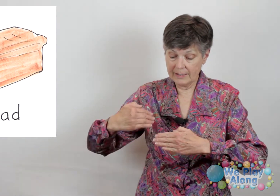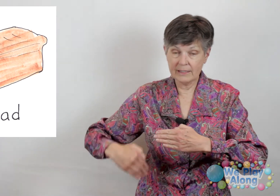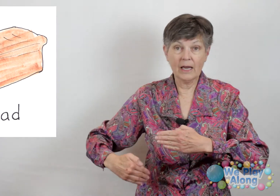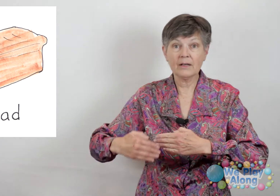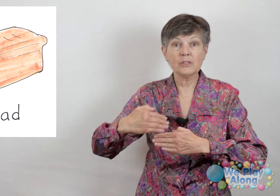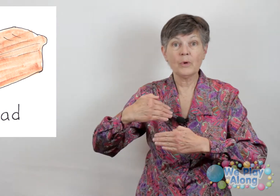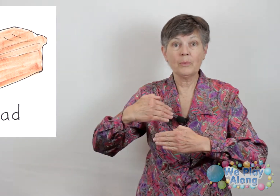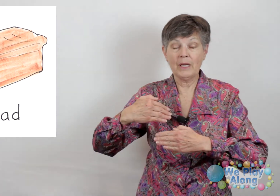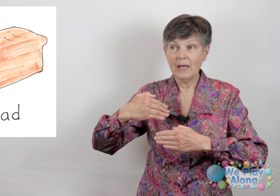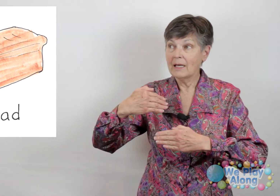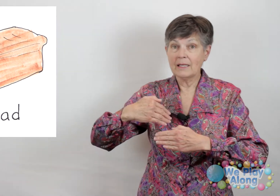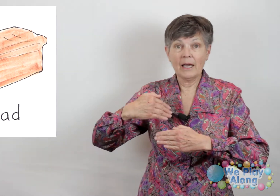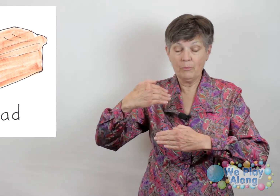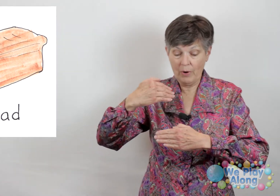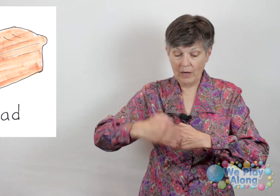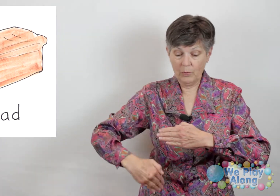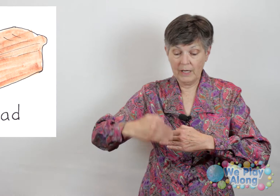it down, because when we get bread, we